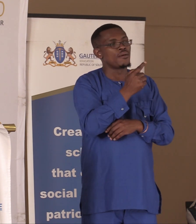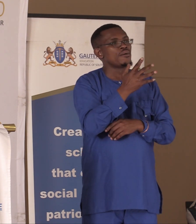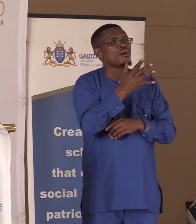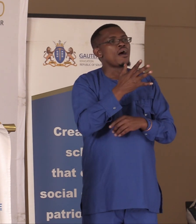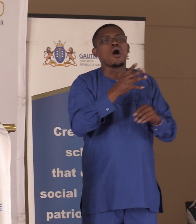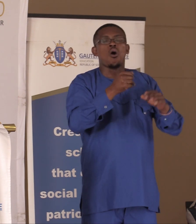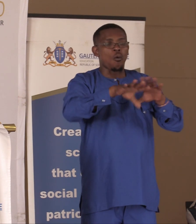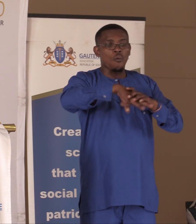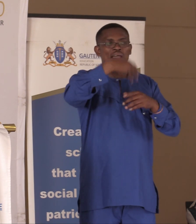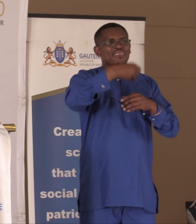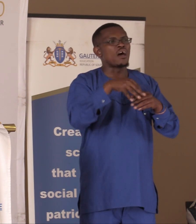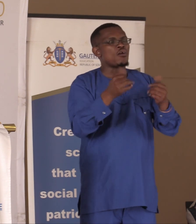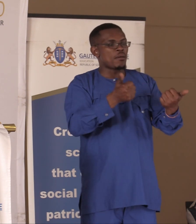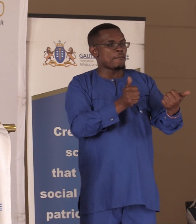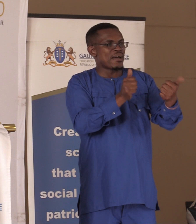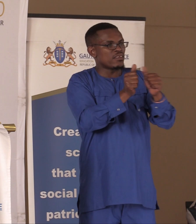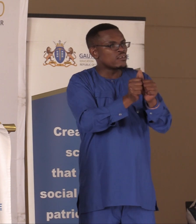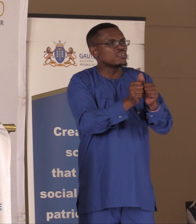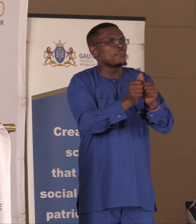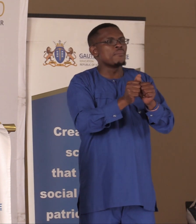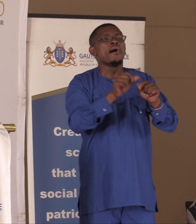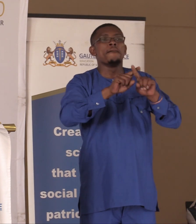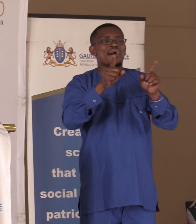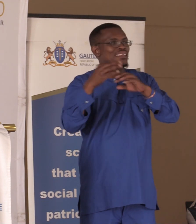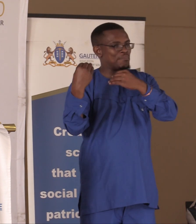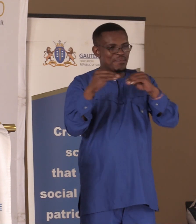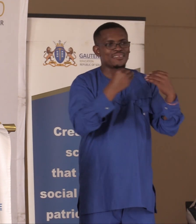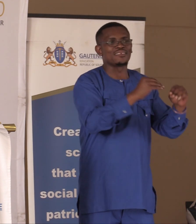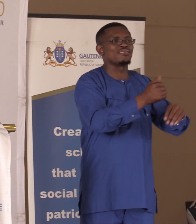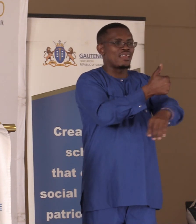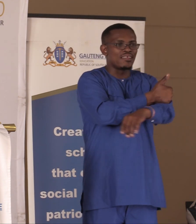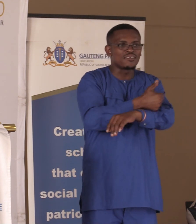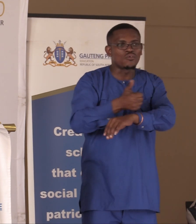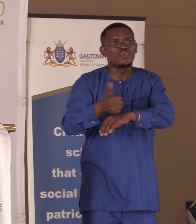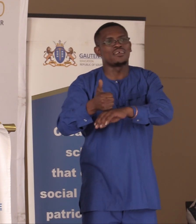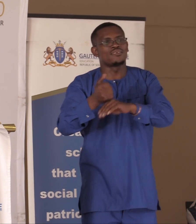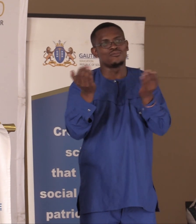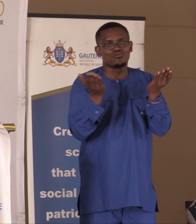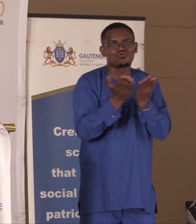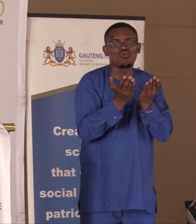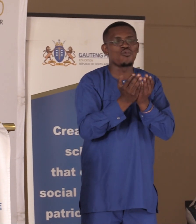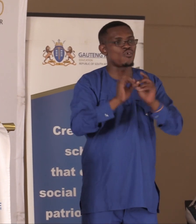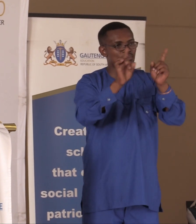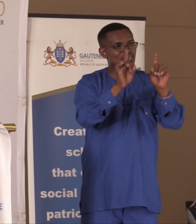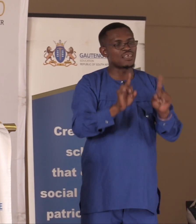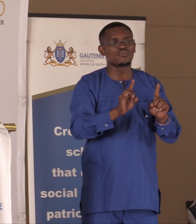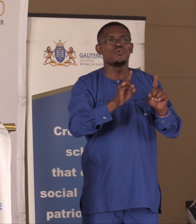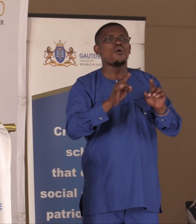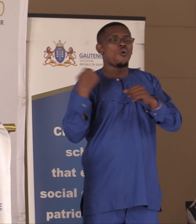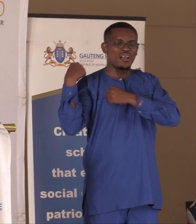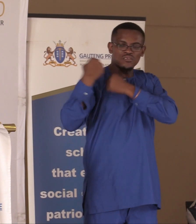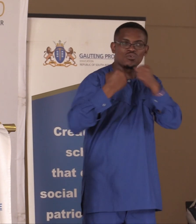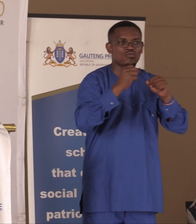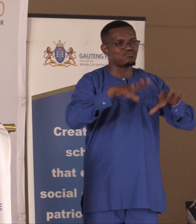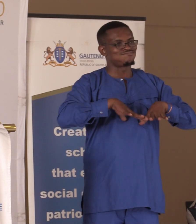without partnership with business and stakeholders, schools of specialization will struggle to